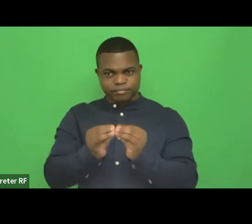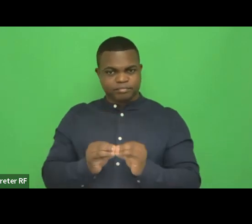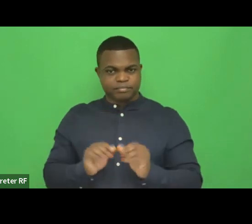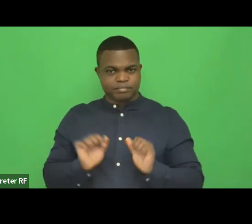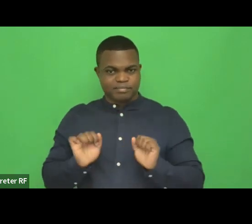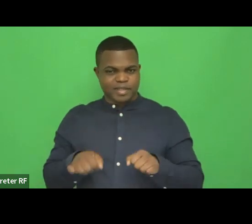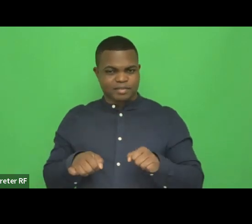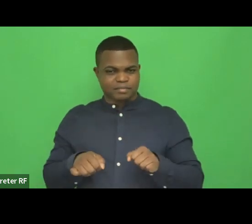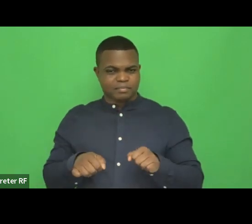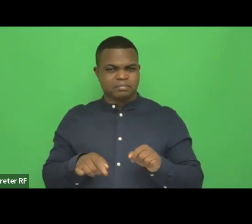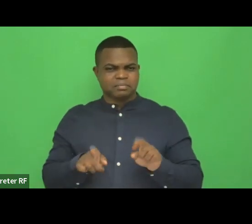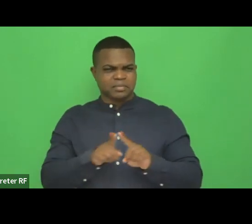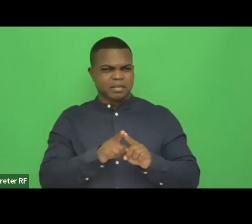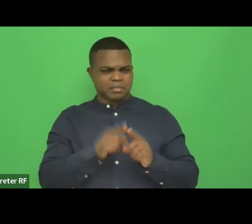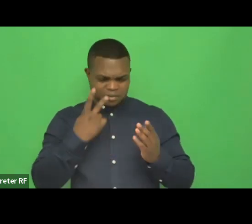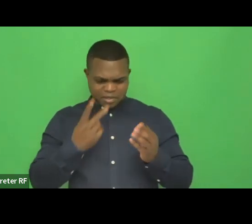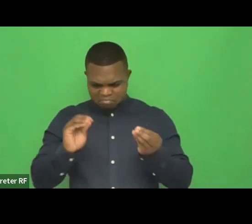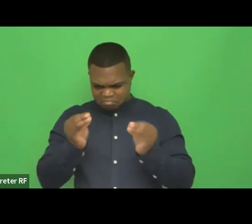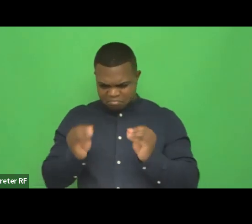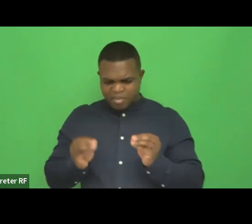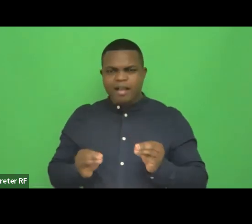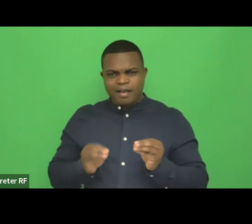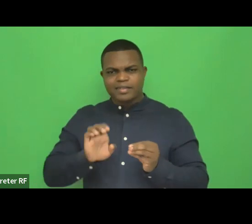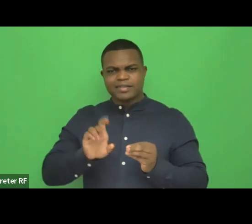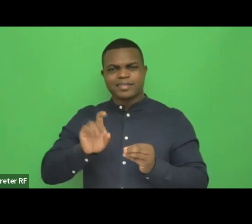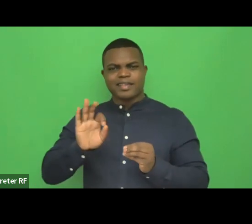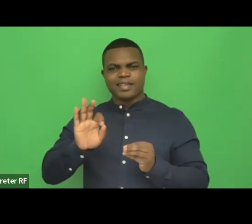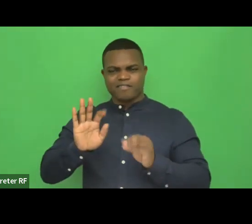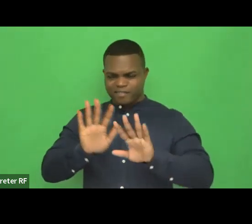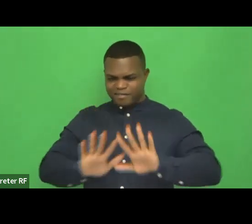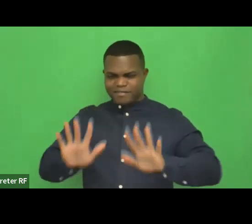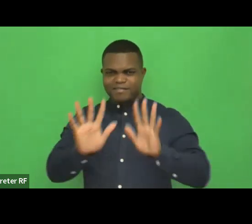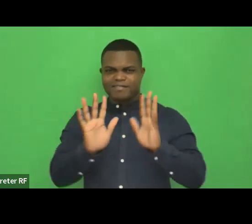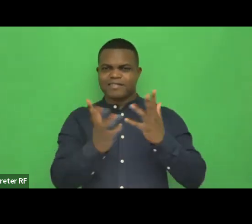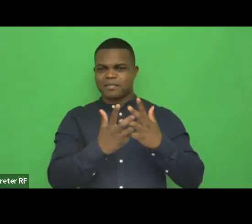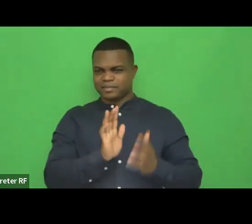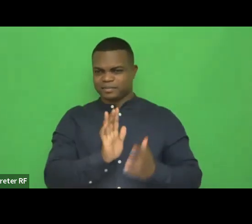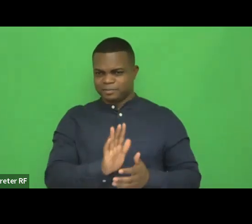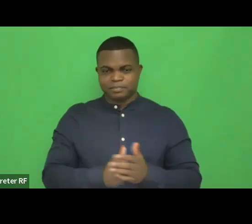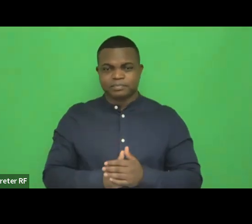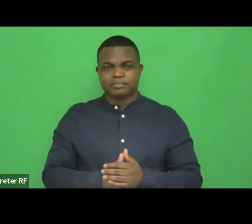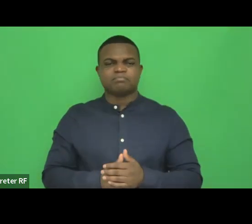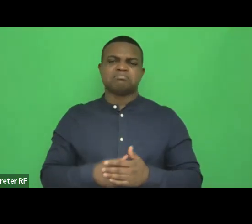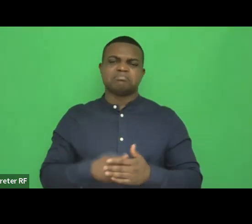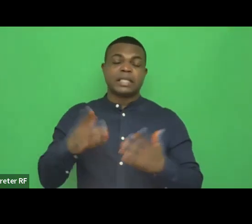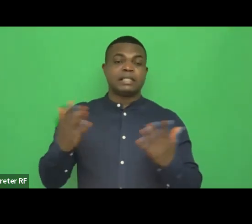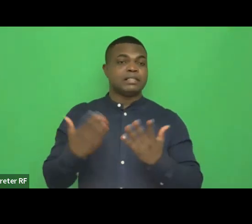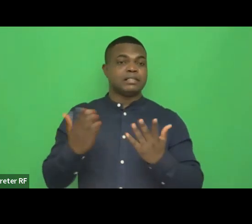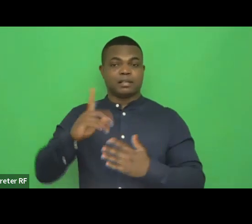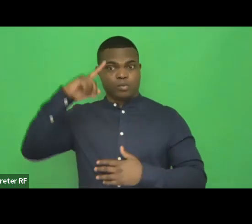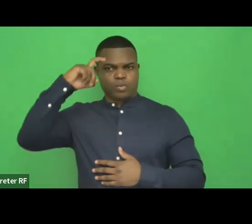It's full of images and lots of other good stuff. So this is it just downloaded from